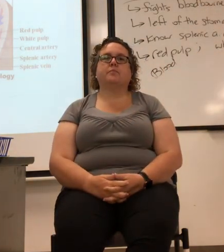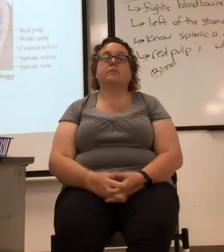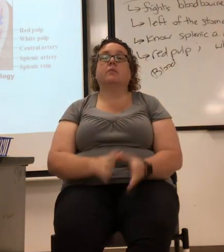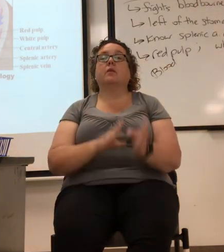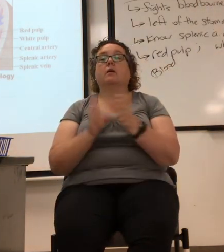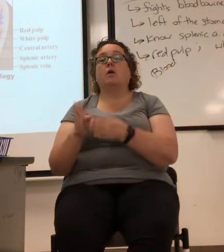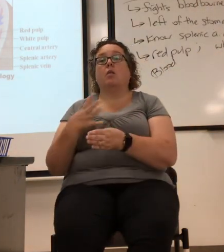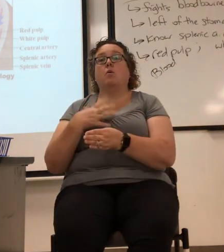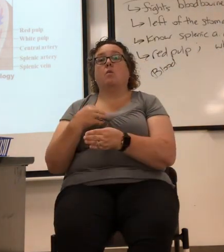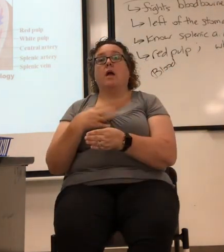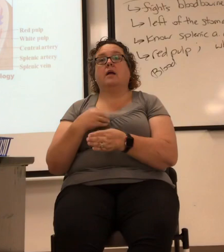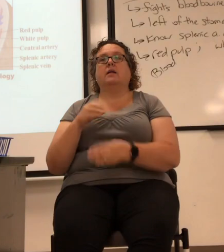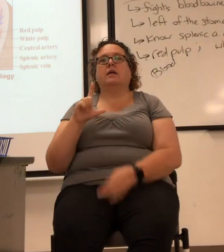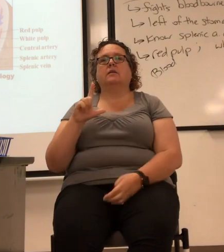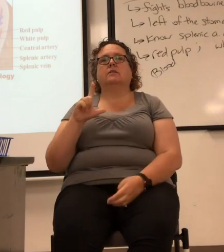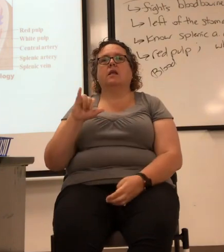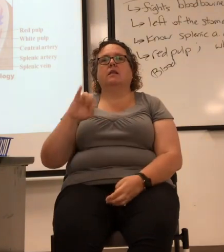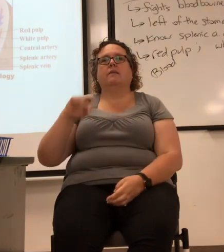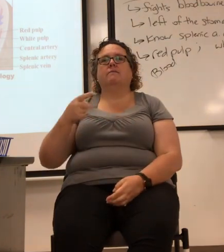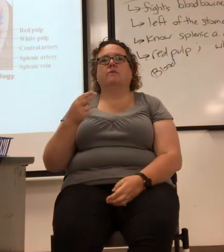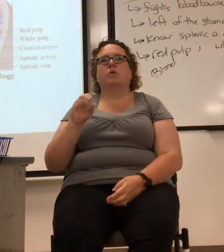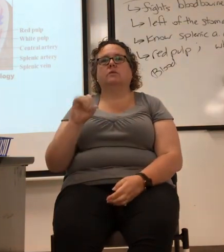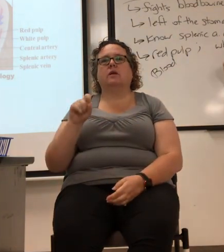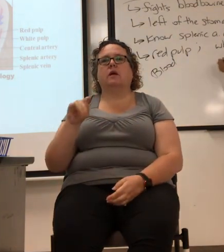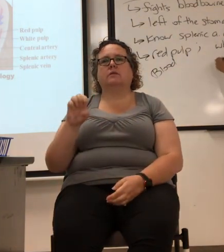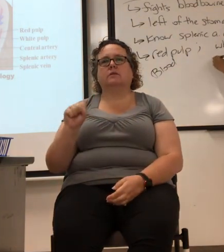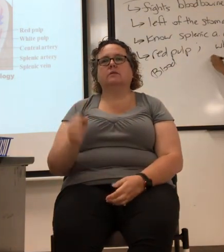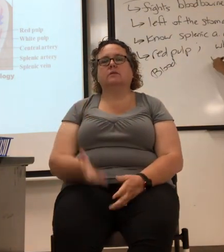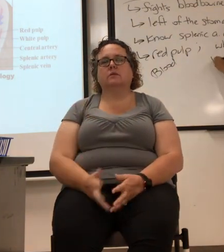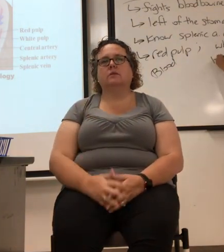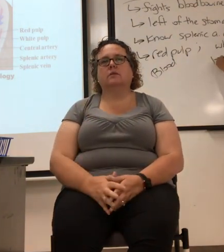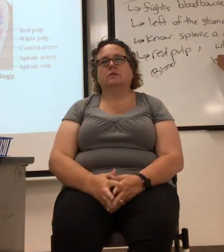The white pulp is your lymphocytes.